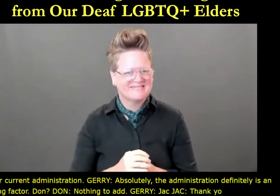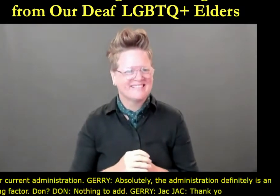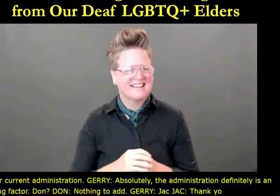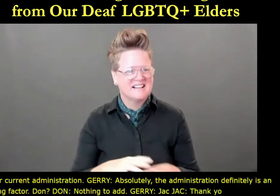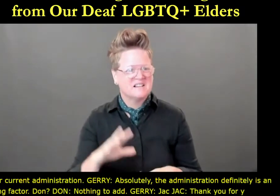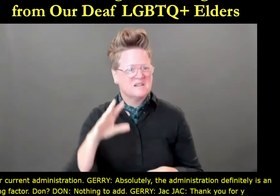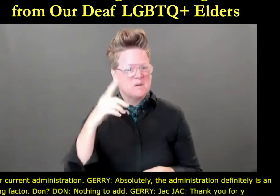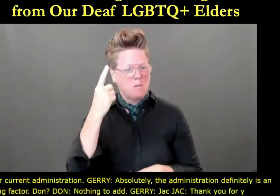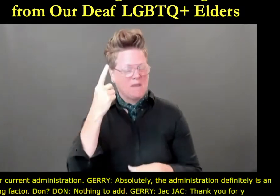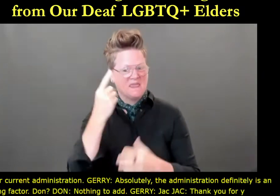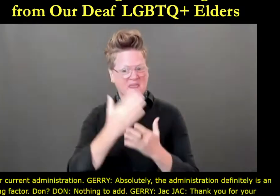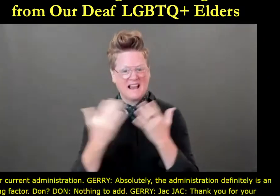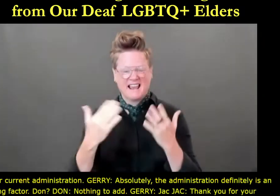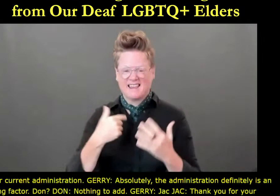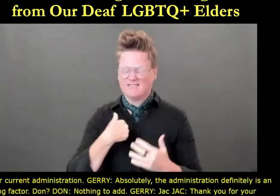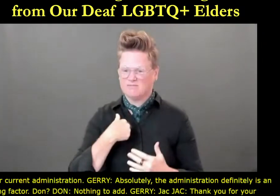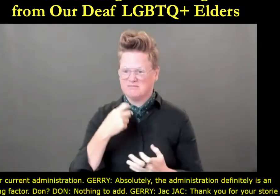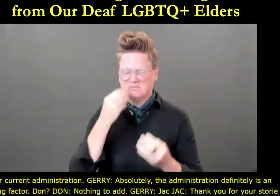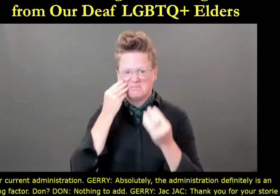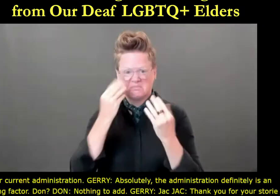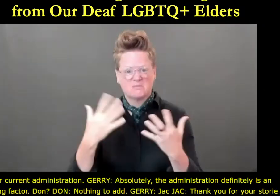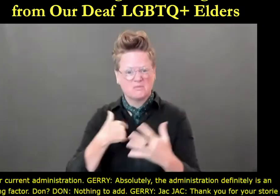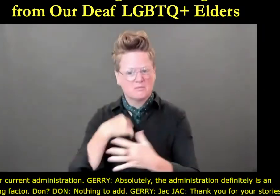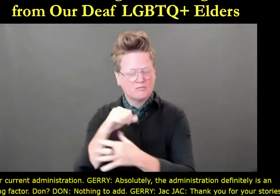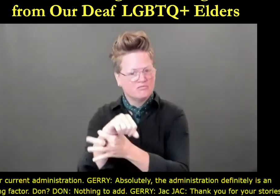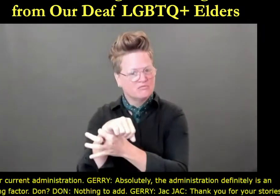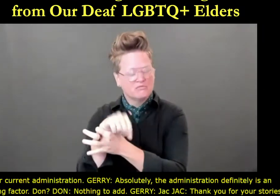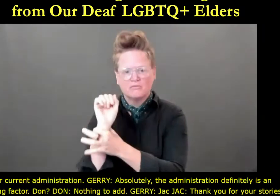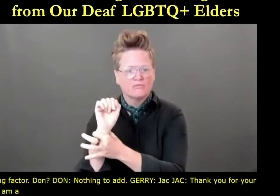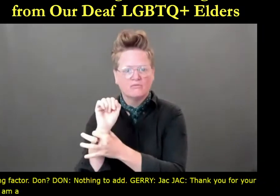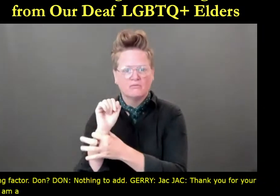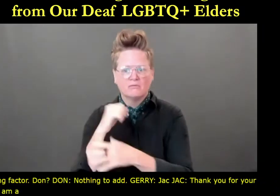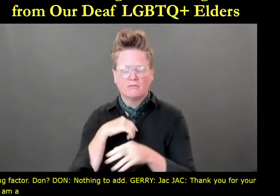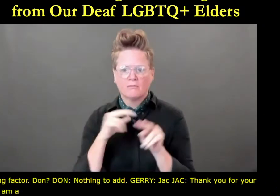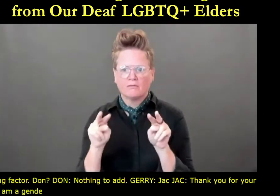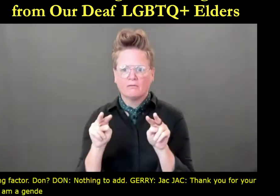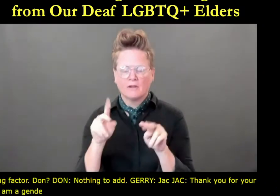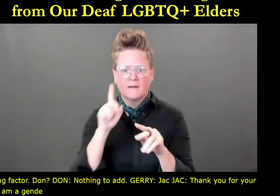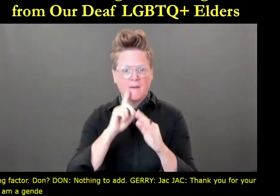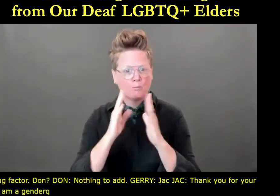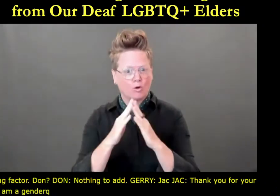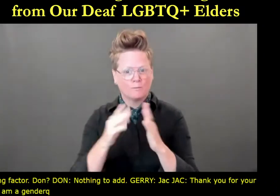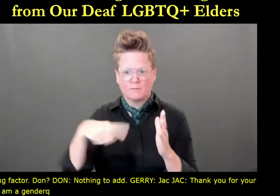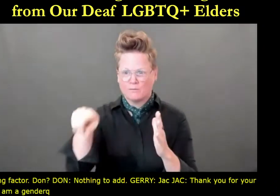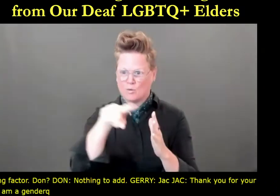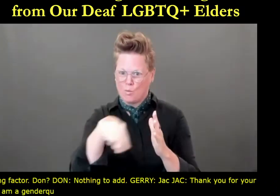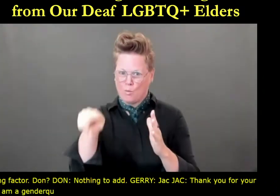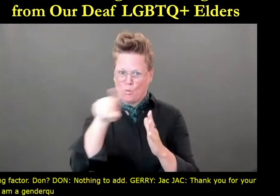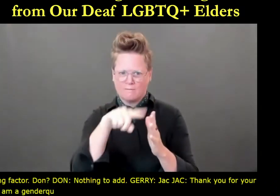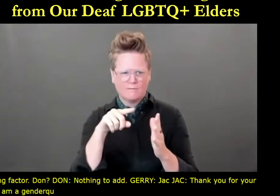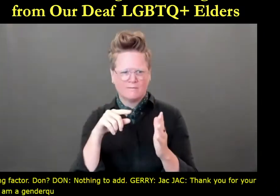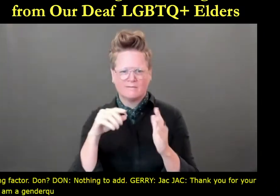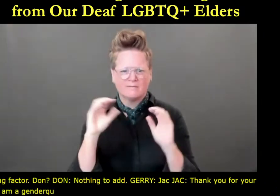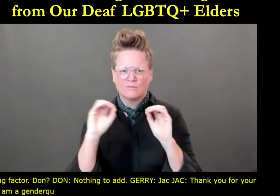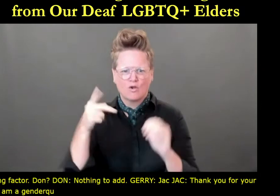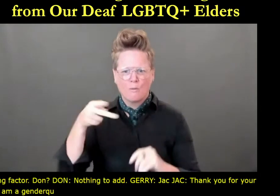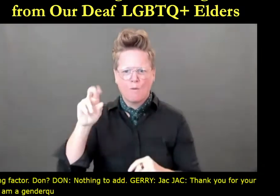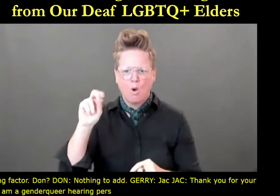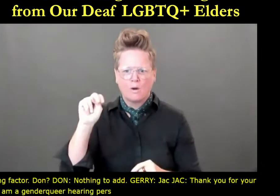One thing that I was struck by is that the signs for pronouns